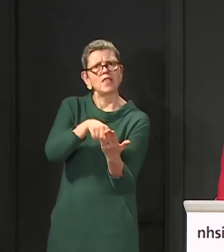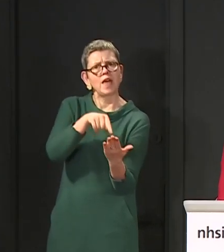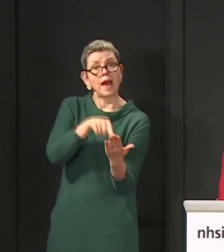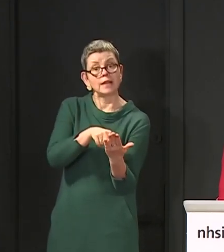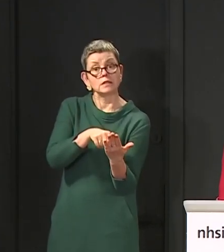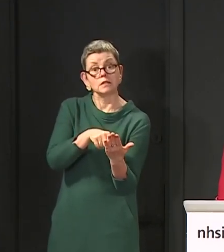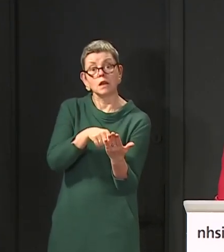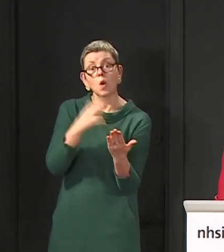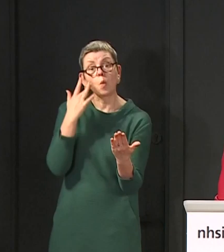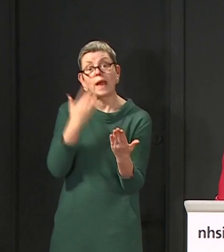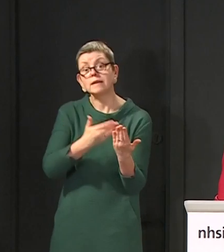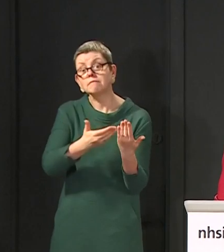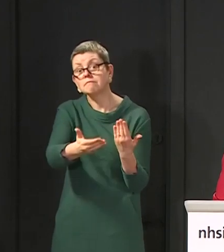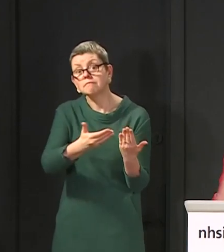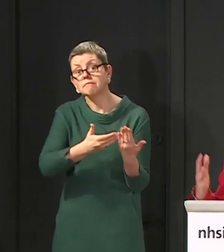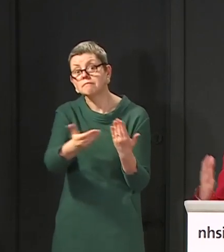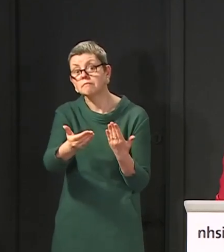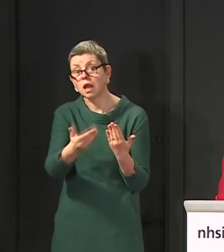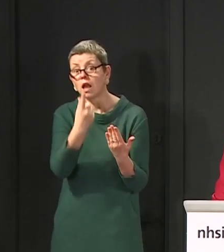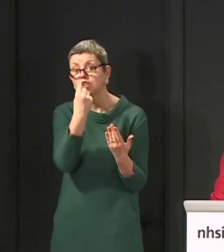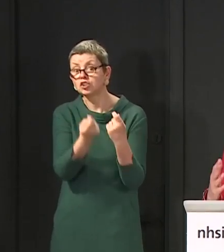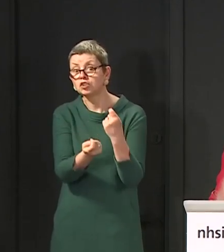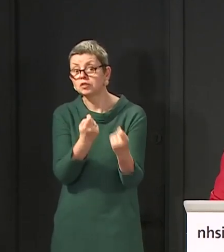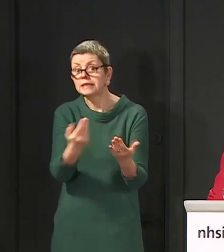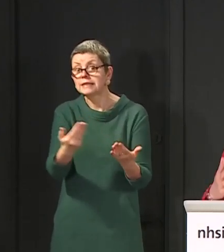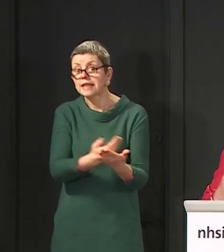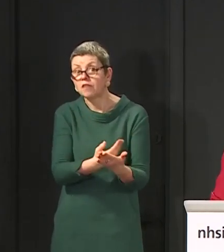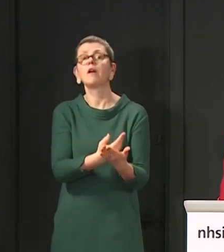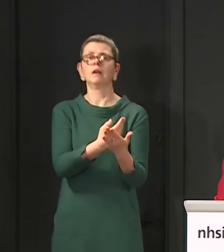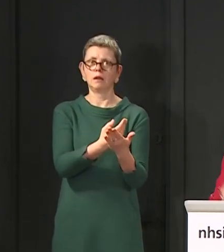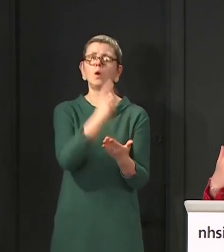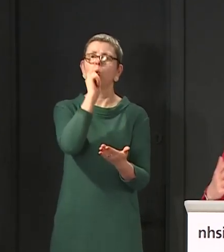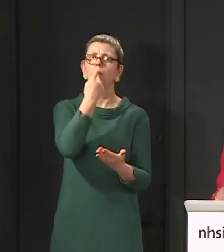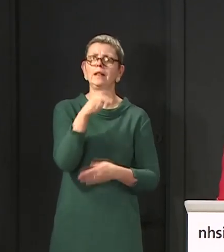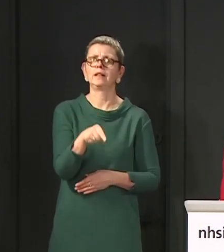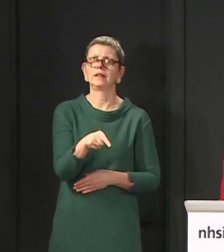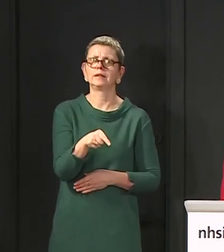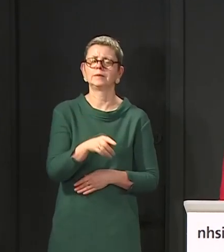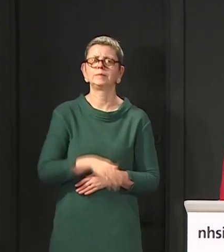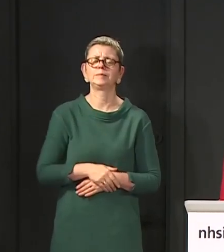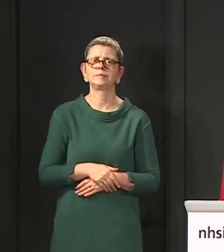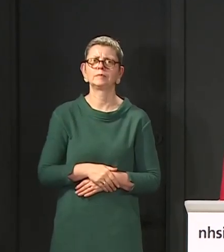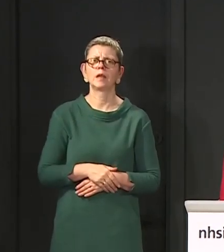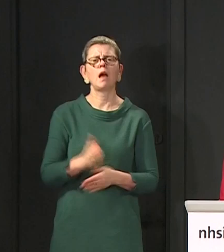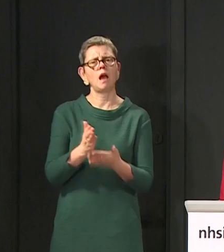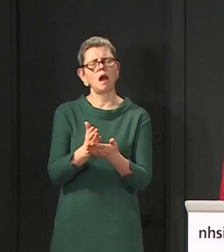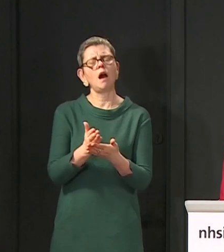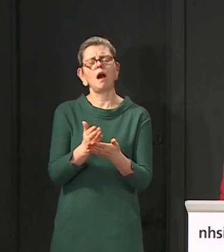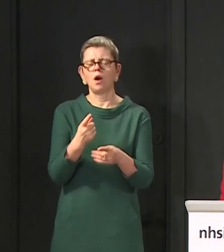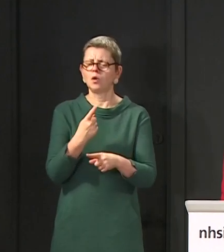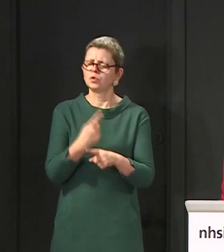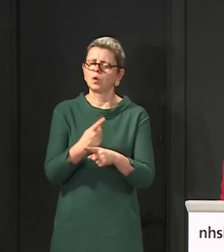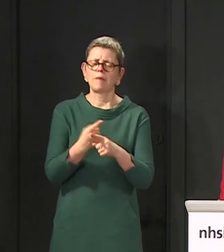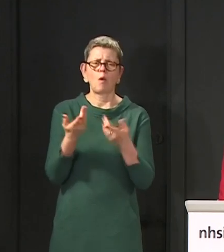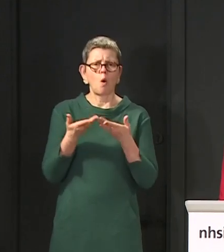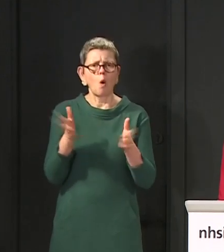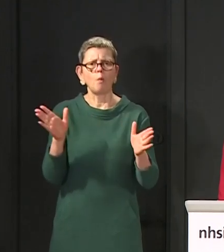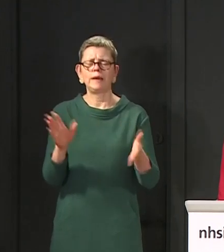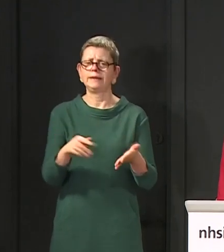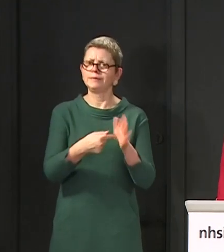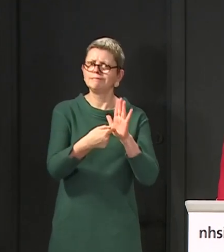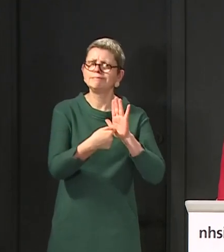to do so. And in the interest of openness and transparency and the grown-up conversation that I keep talking about that I want